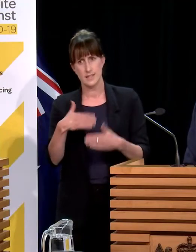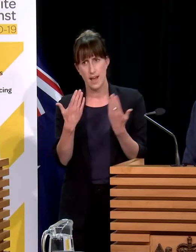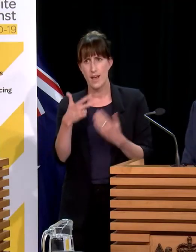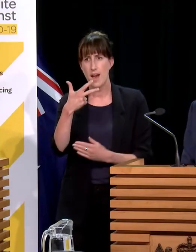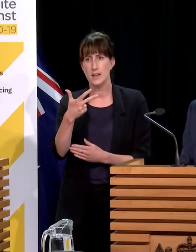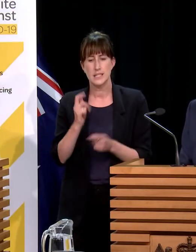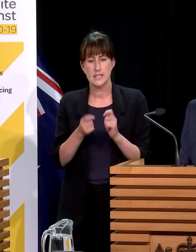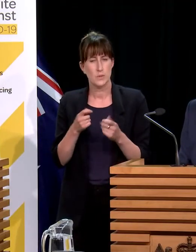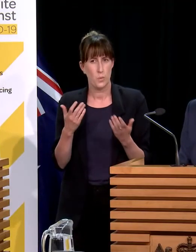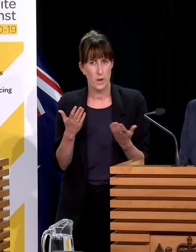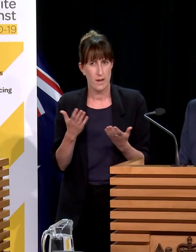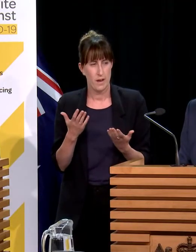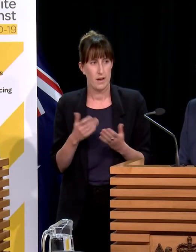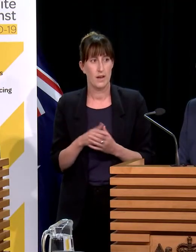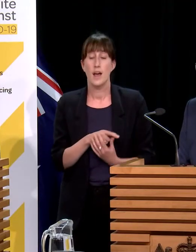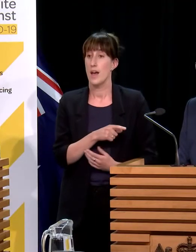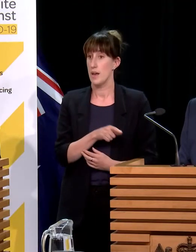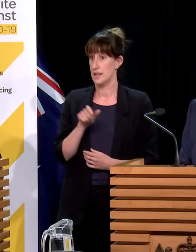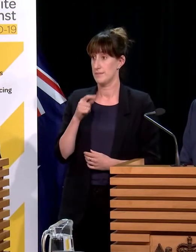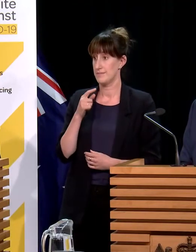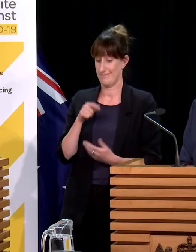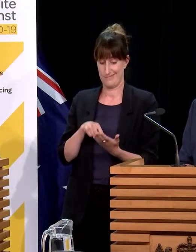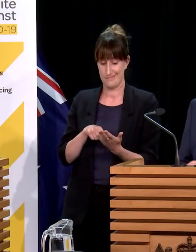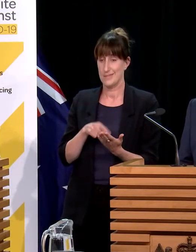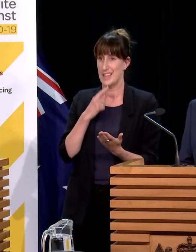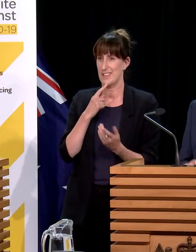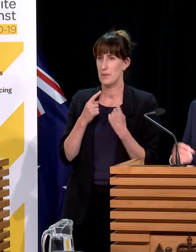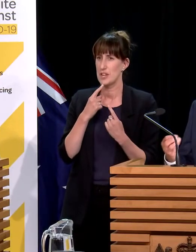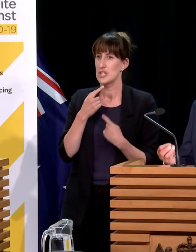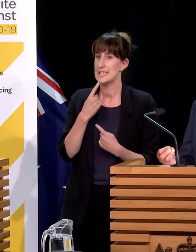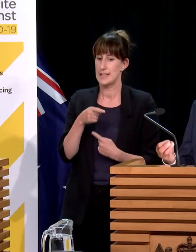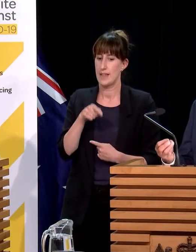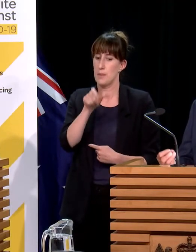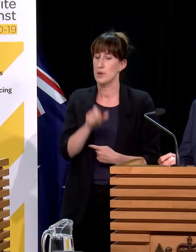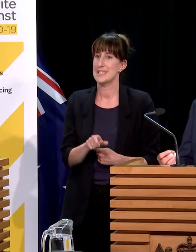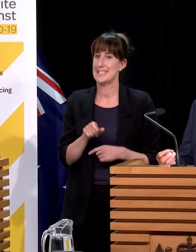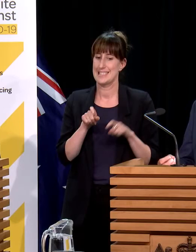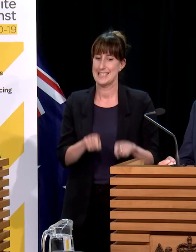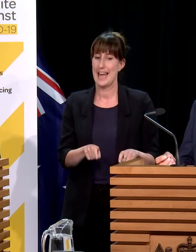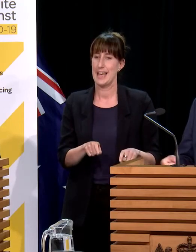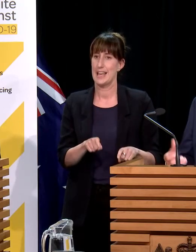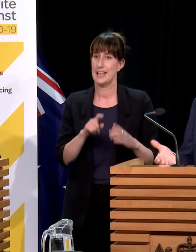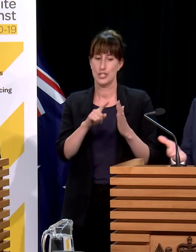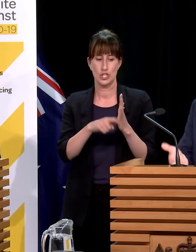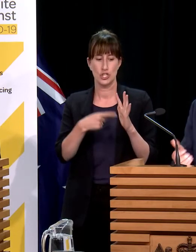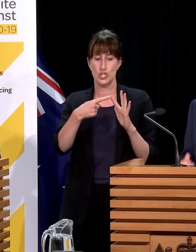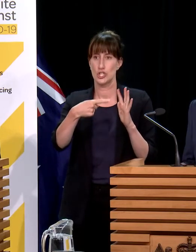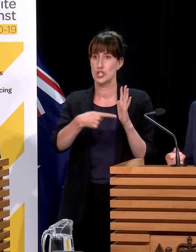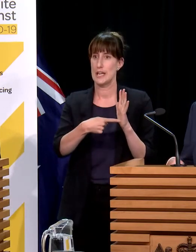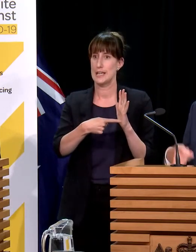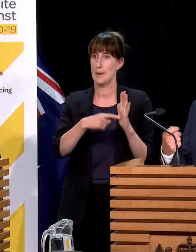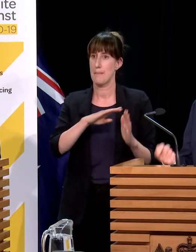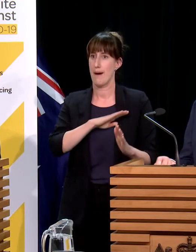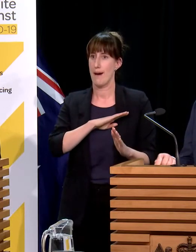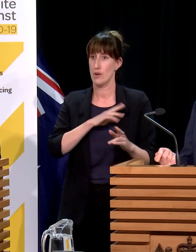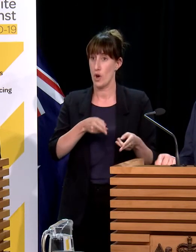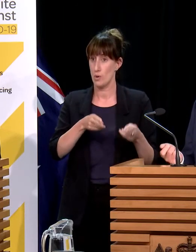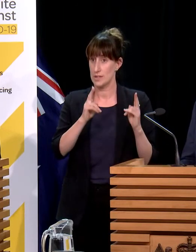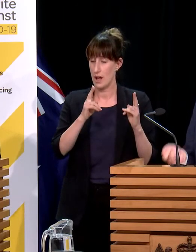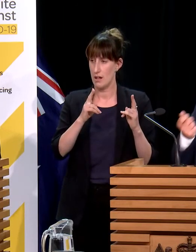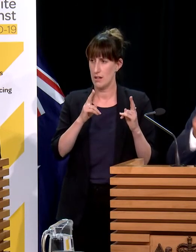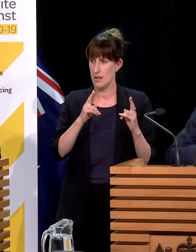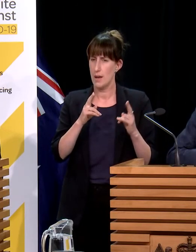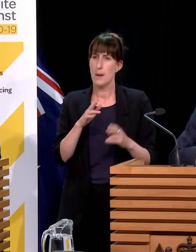Actually, it says they were in Jet Park. Now that may have been because they were, it's not here, they may have been a